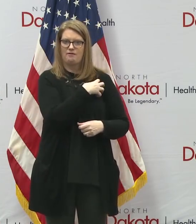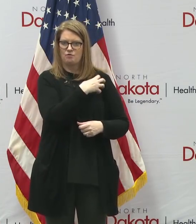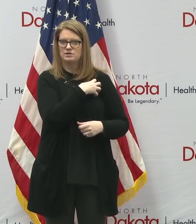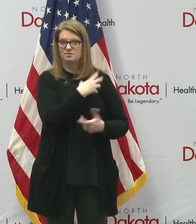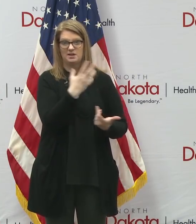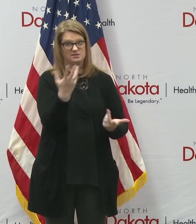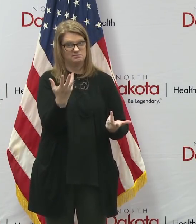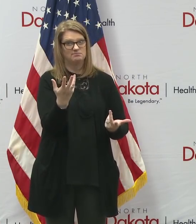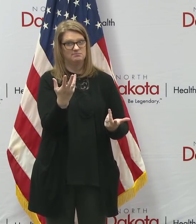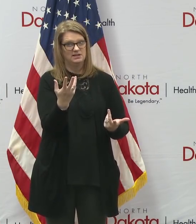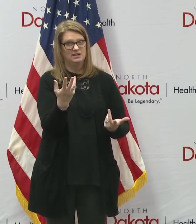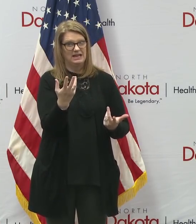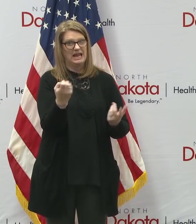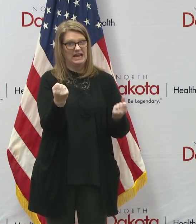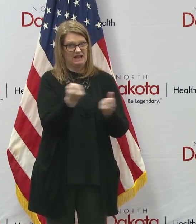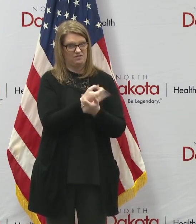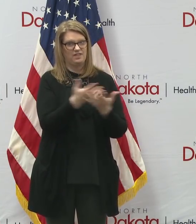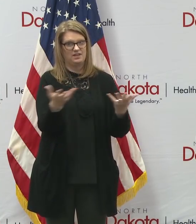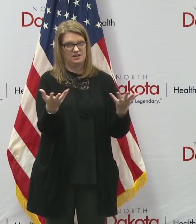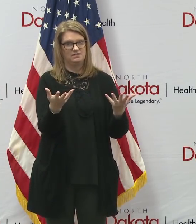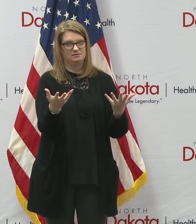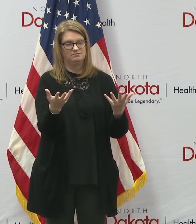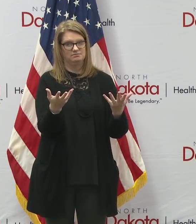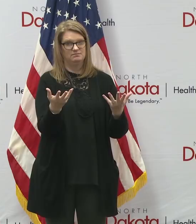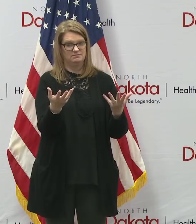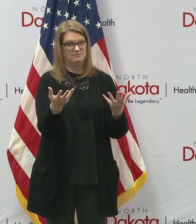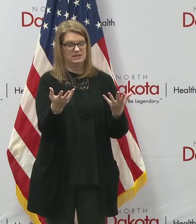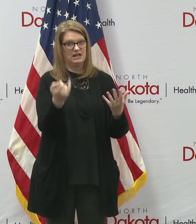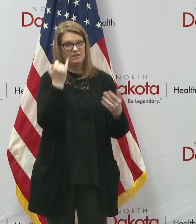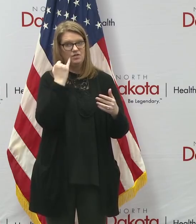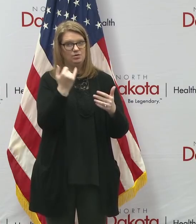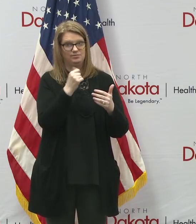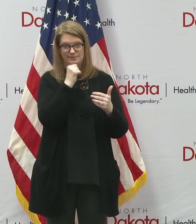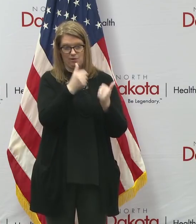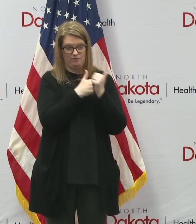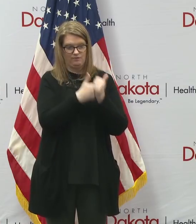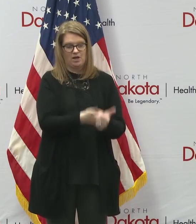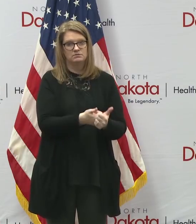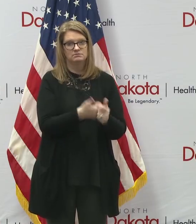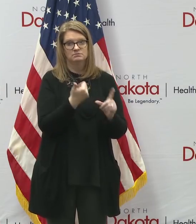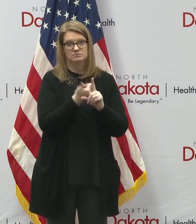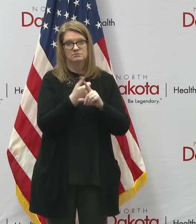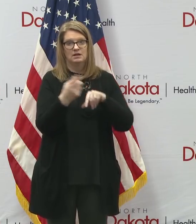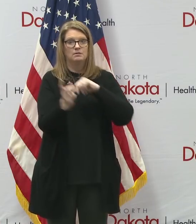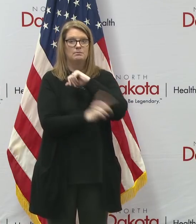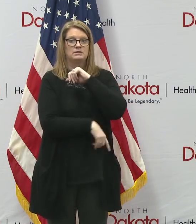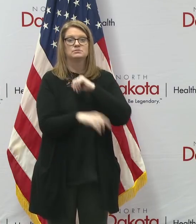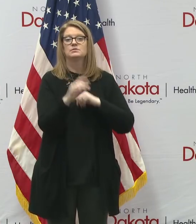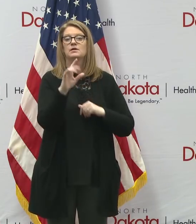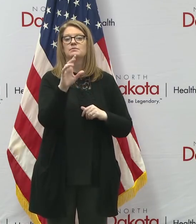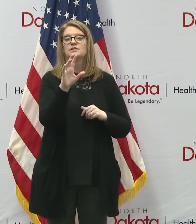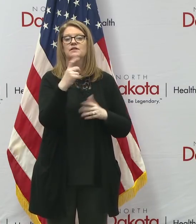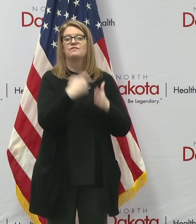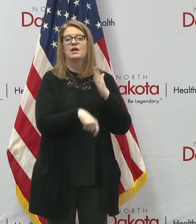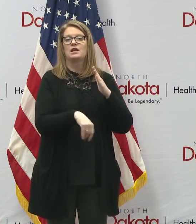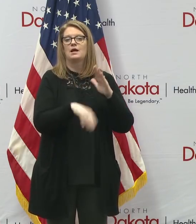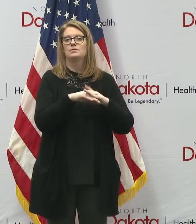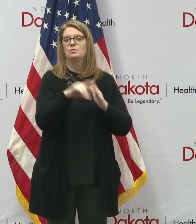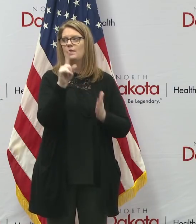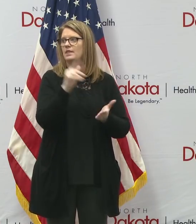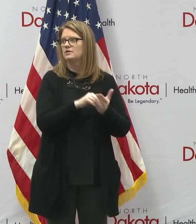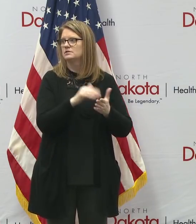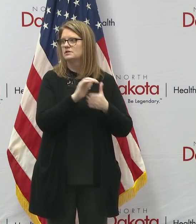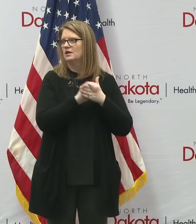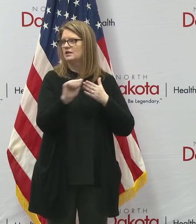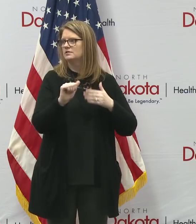all of these things that we're putting out are infractions and punishable by fines up to $1,000.